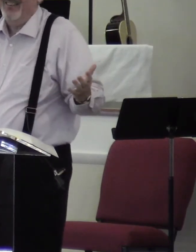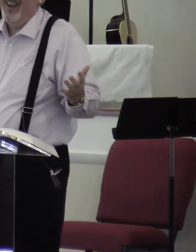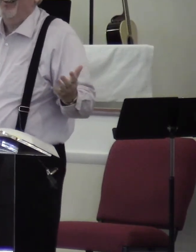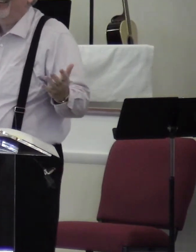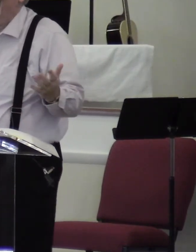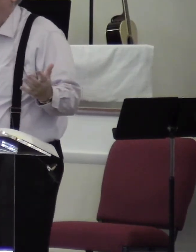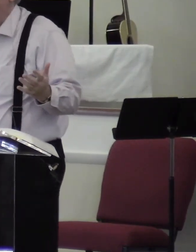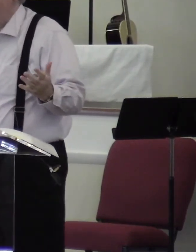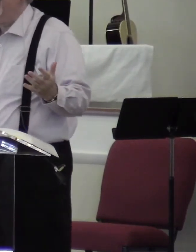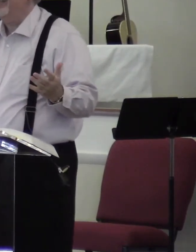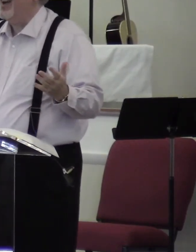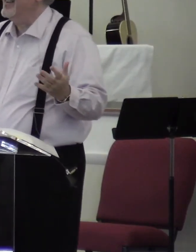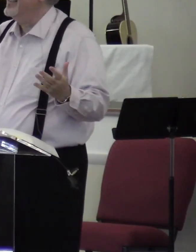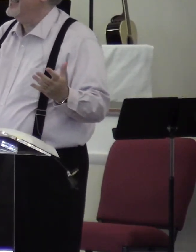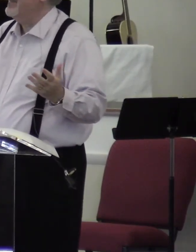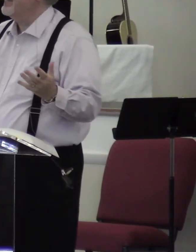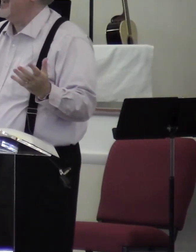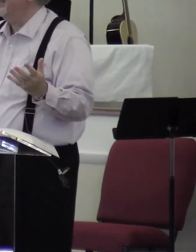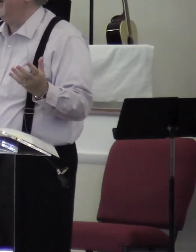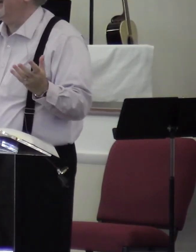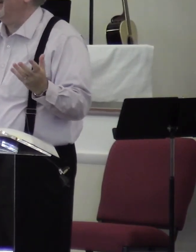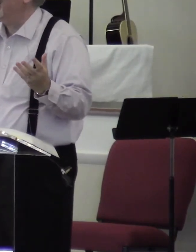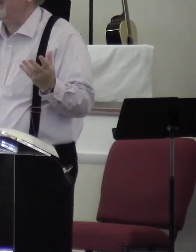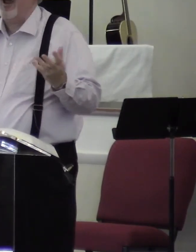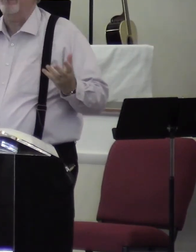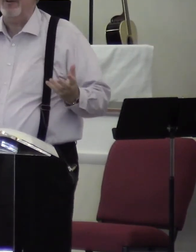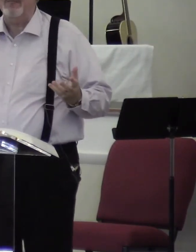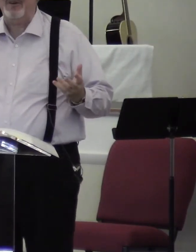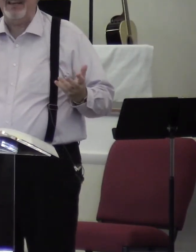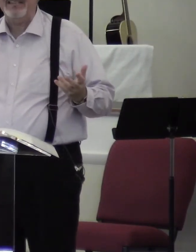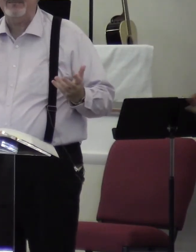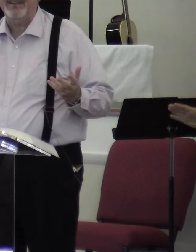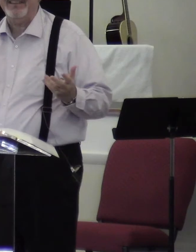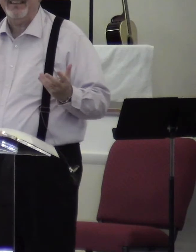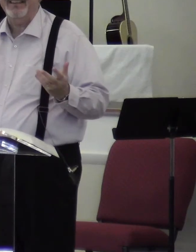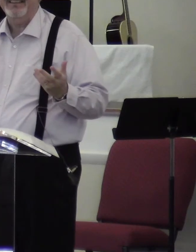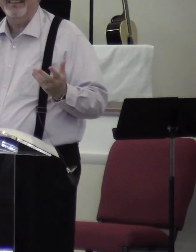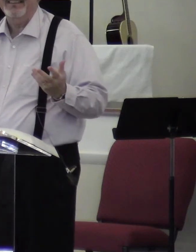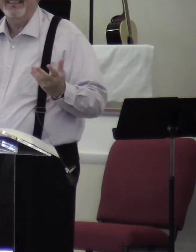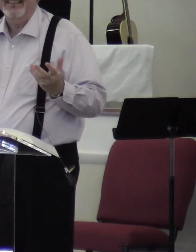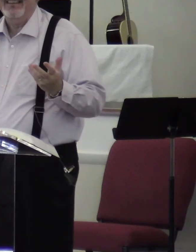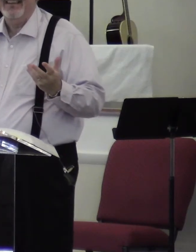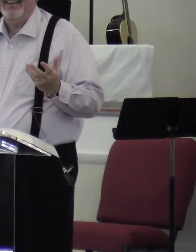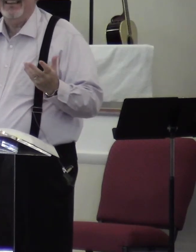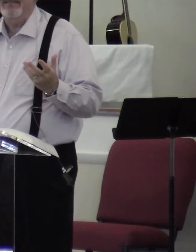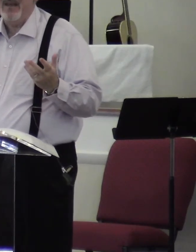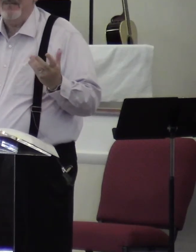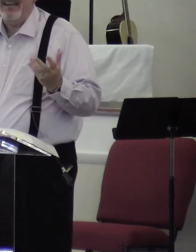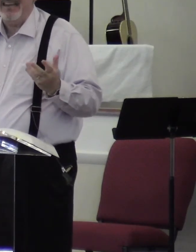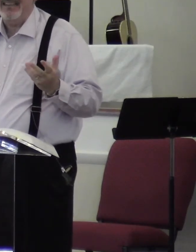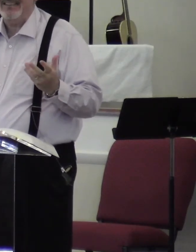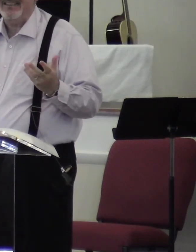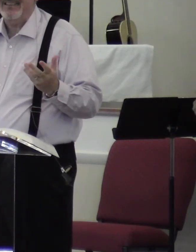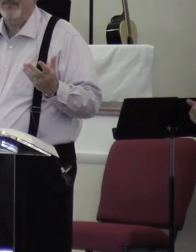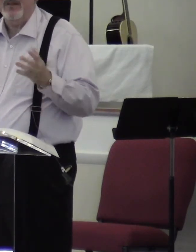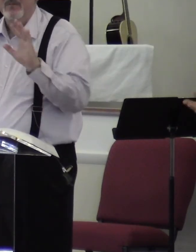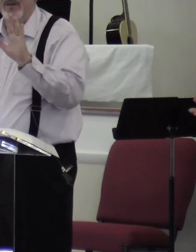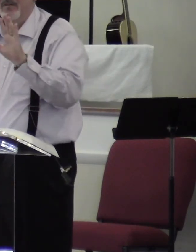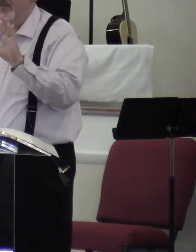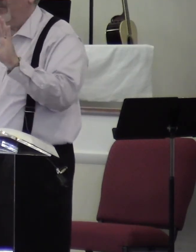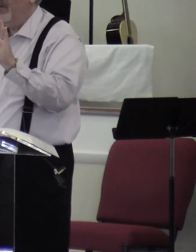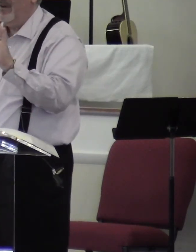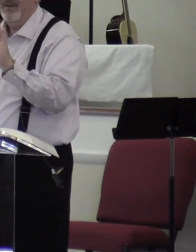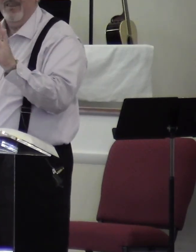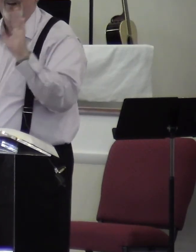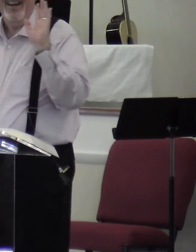I don't know. Woodstock doesn't seem to be a very crime-ridden place, but maybe it is.